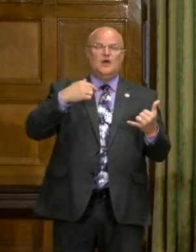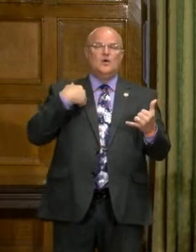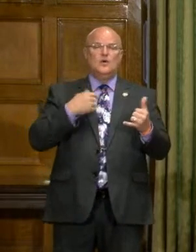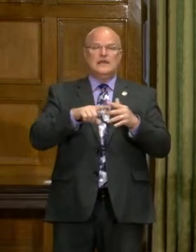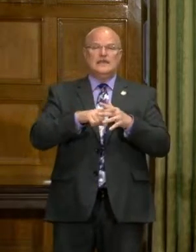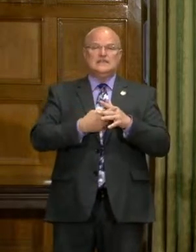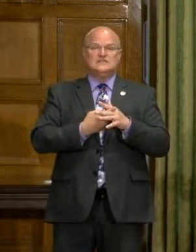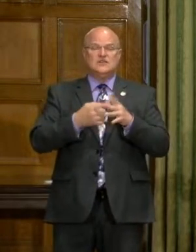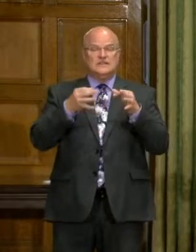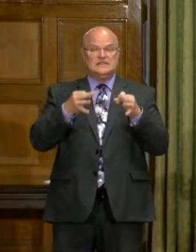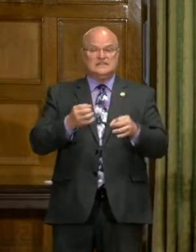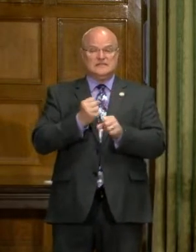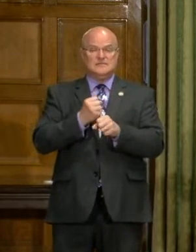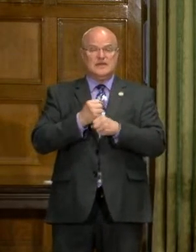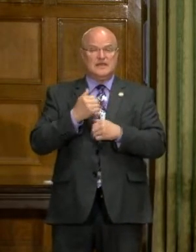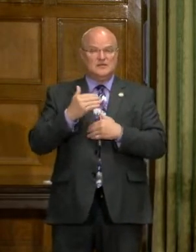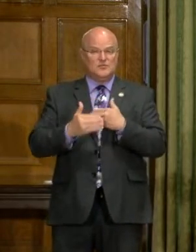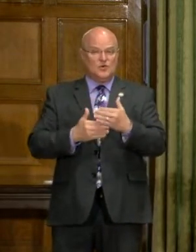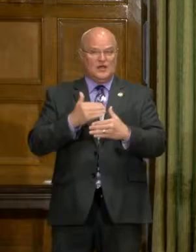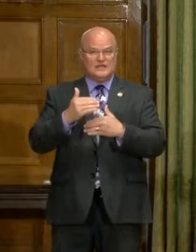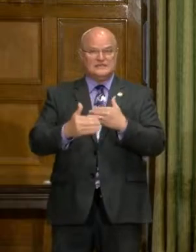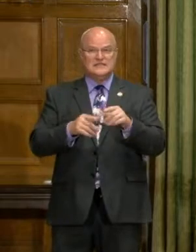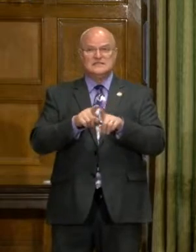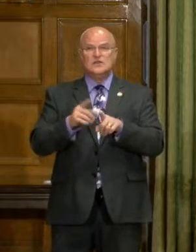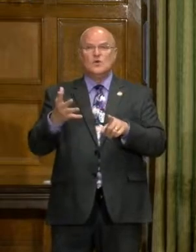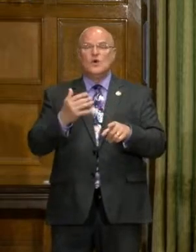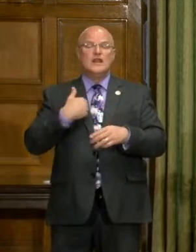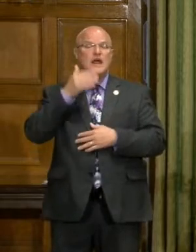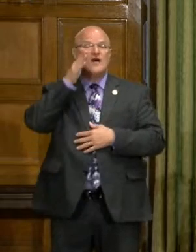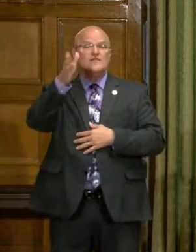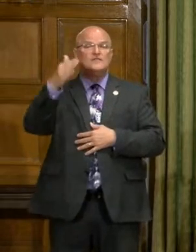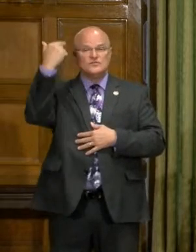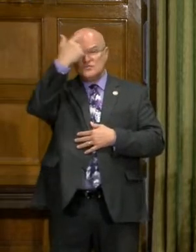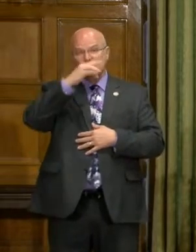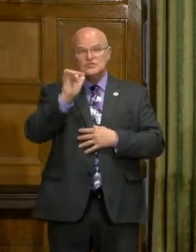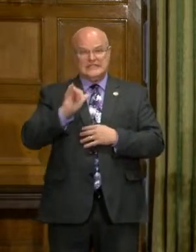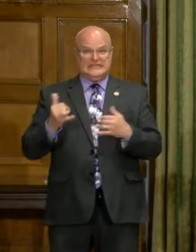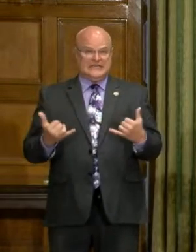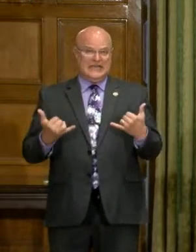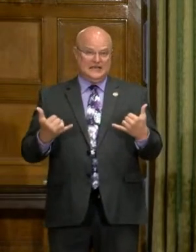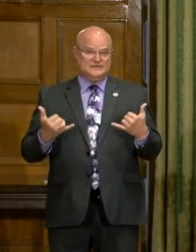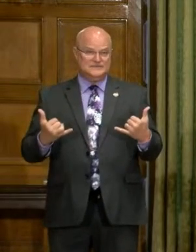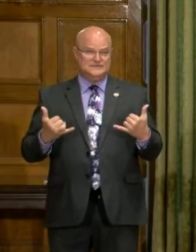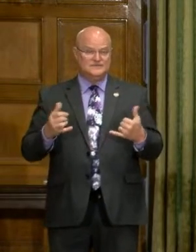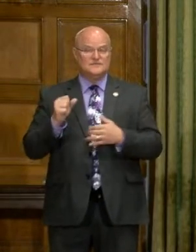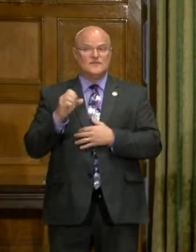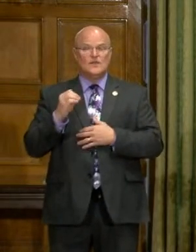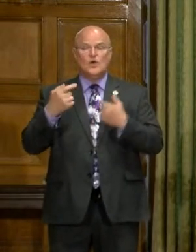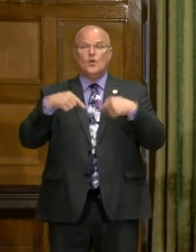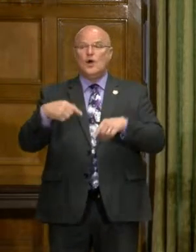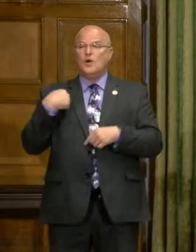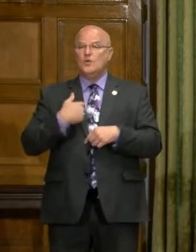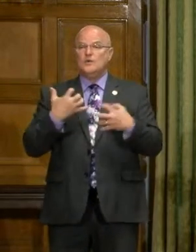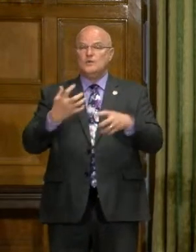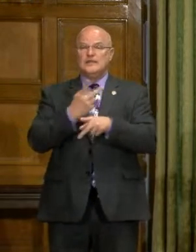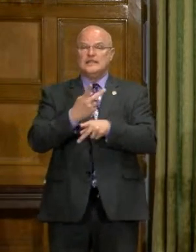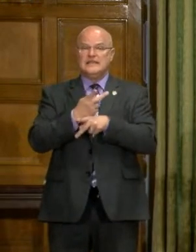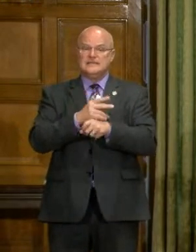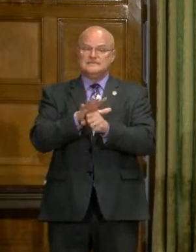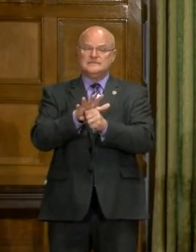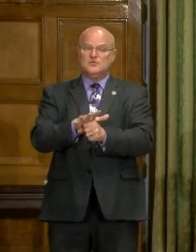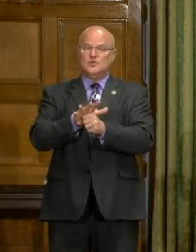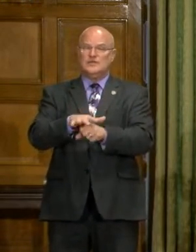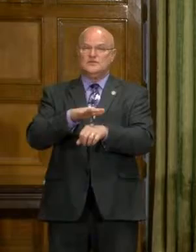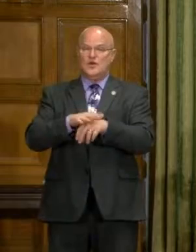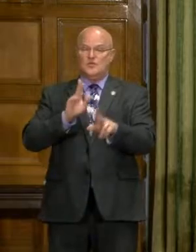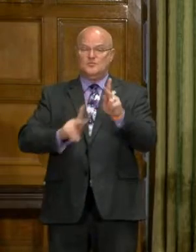can start the decision-making process as to what our future looks like now. And so while we want to keep the pressure